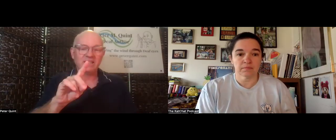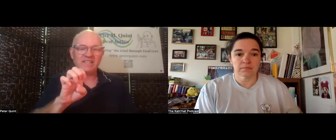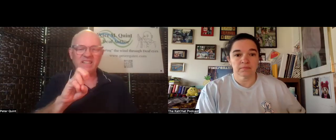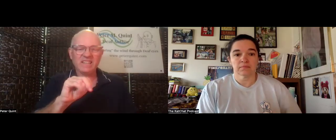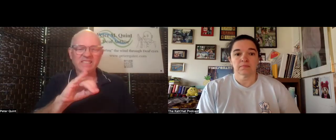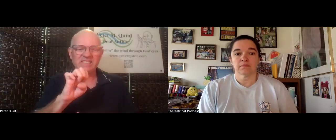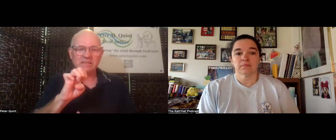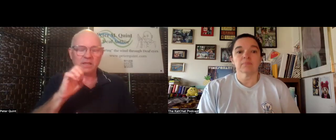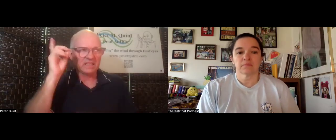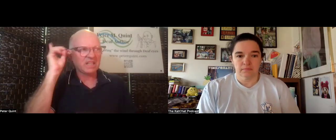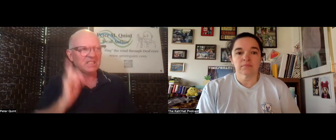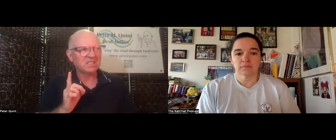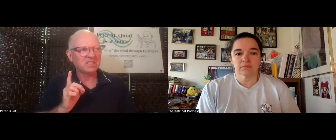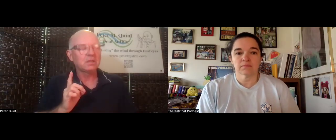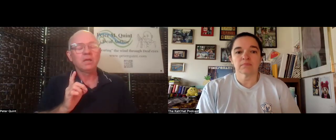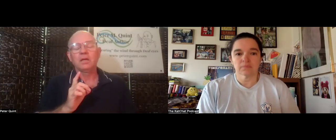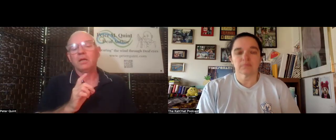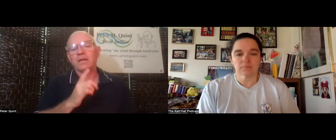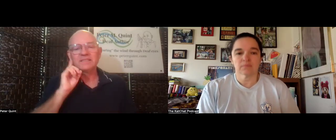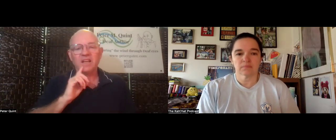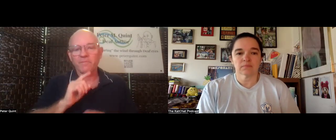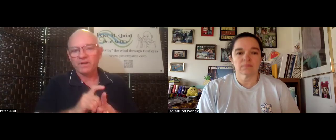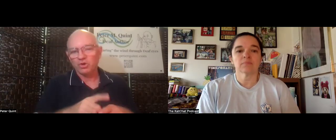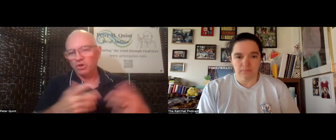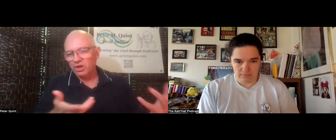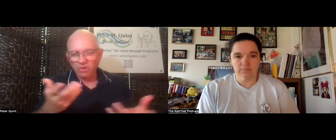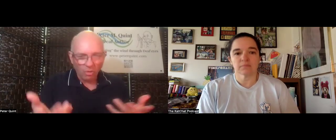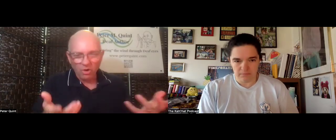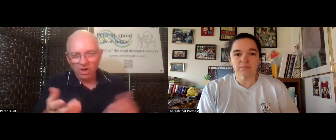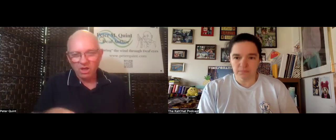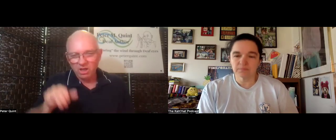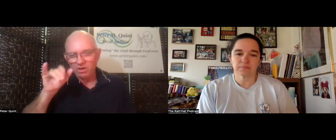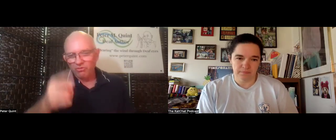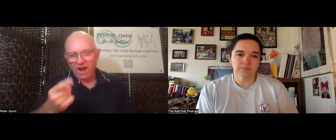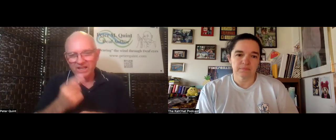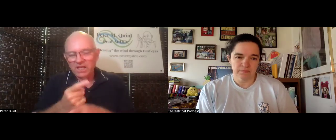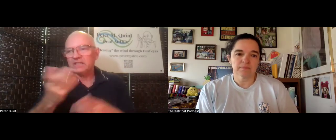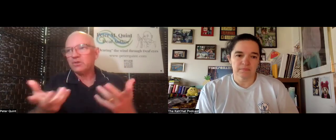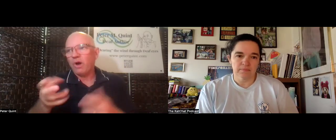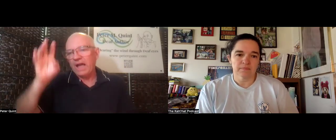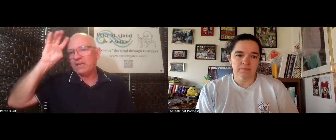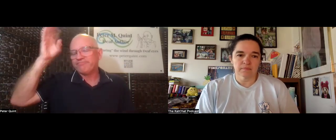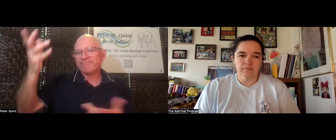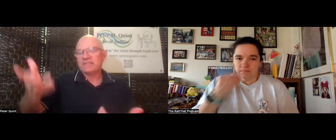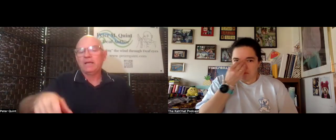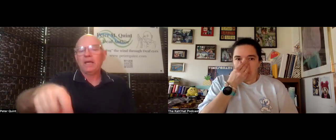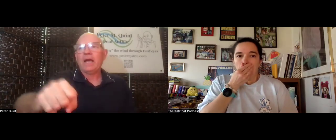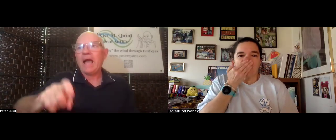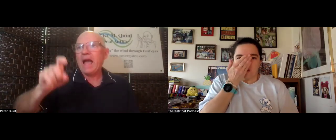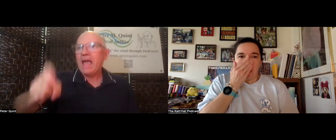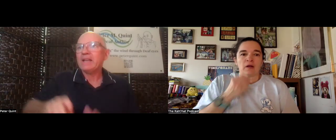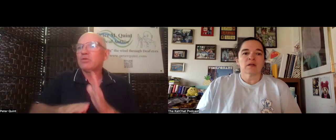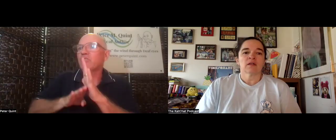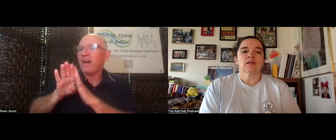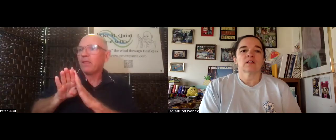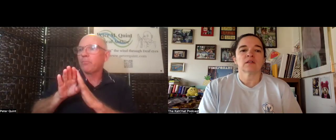And then Denise, I think Denise is a deaf mentor. So right, and so